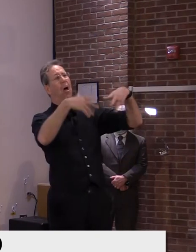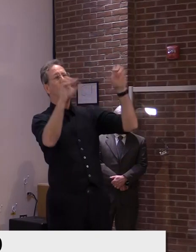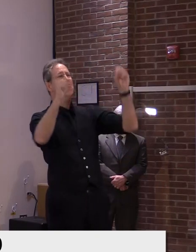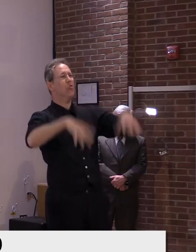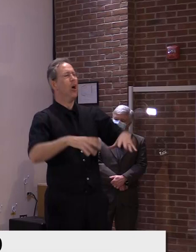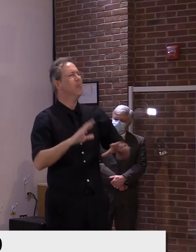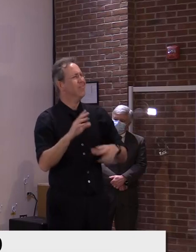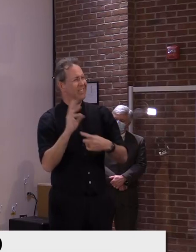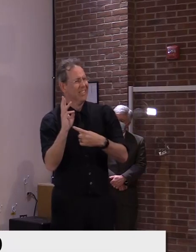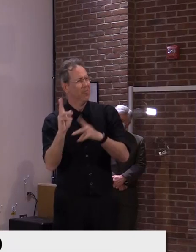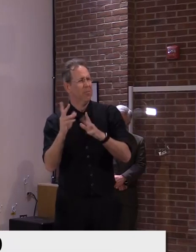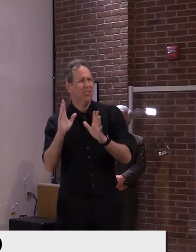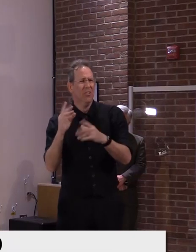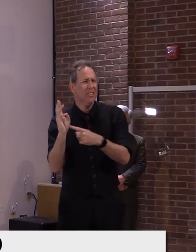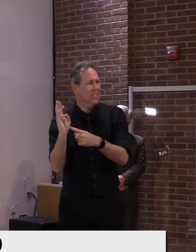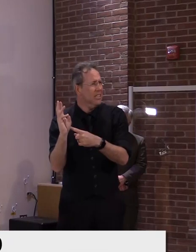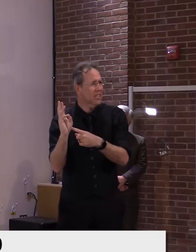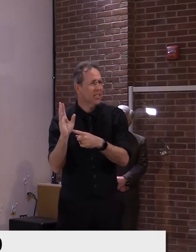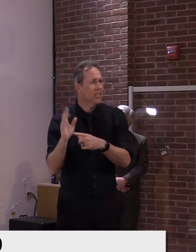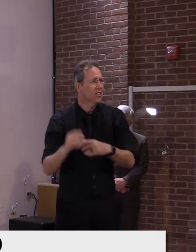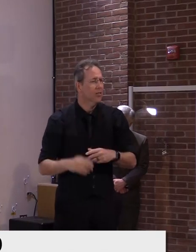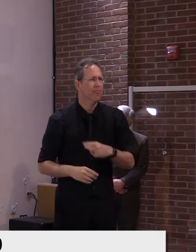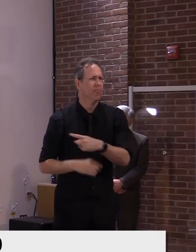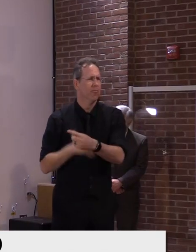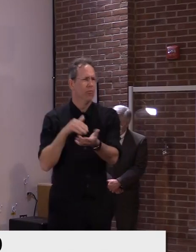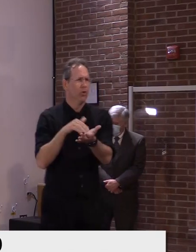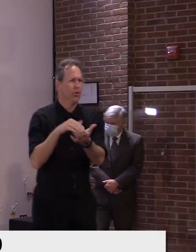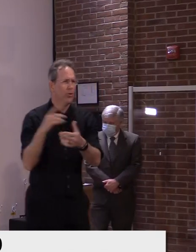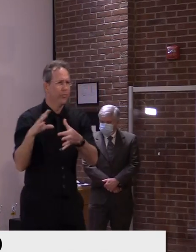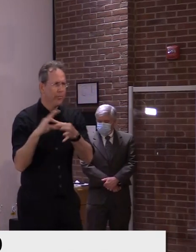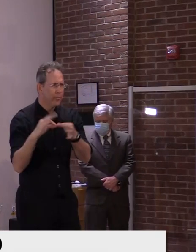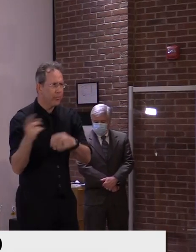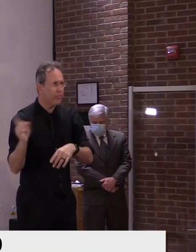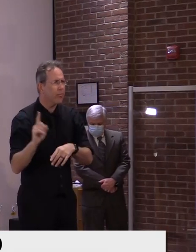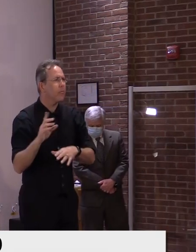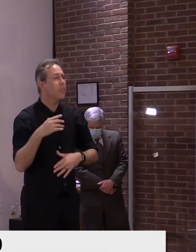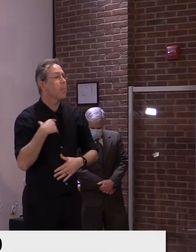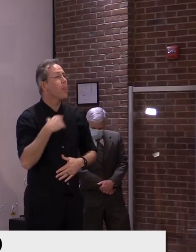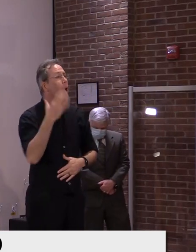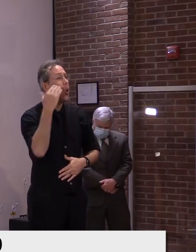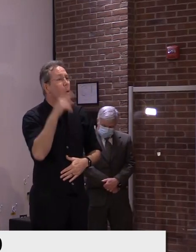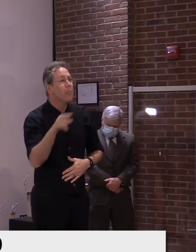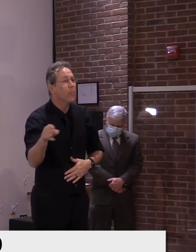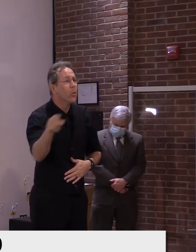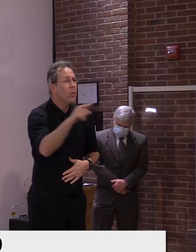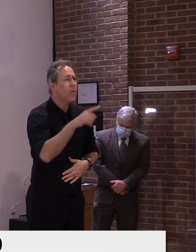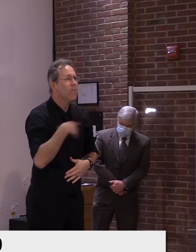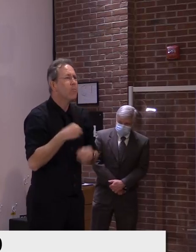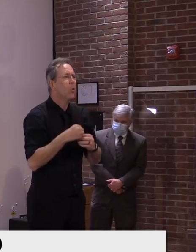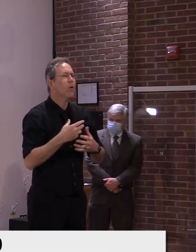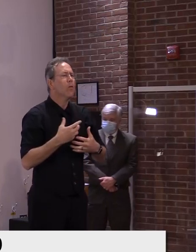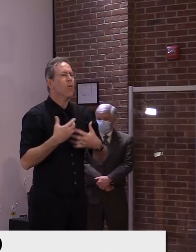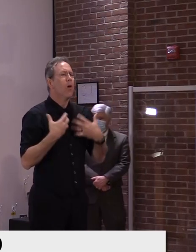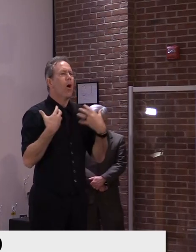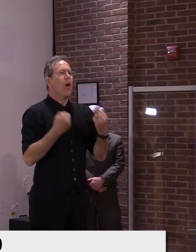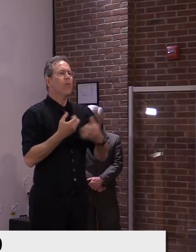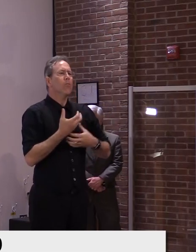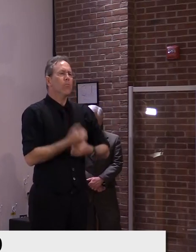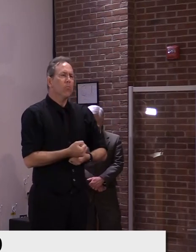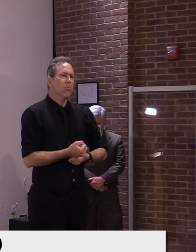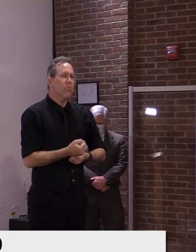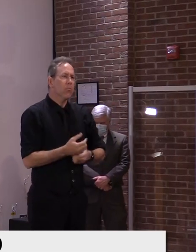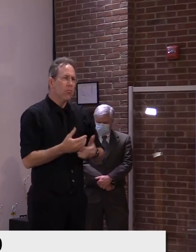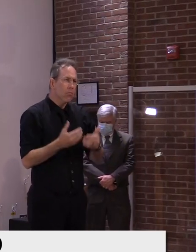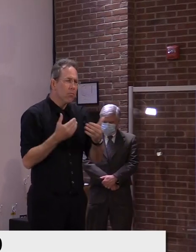Yeah, the goal would be that this be a confidence-building change as opposed to a confidence-eroding